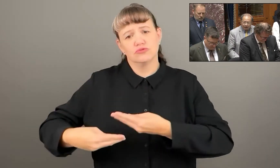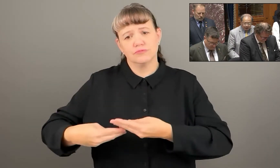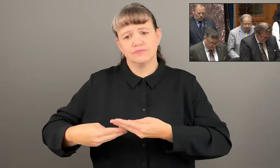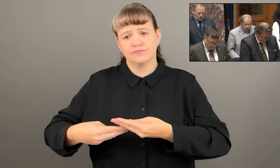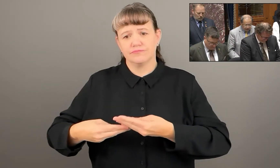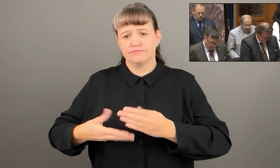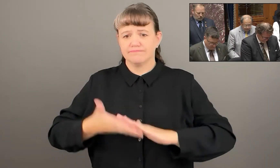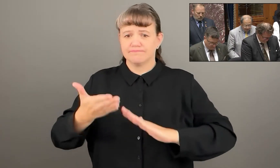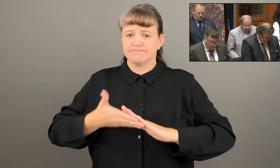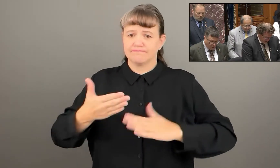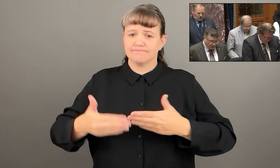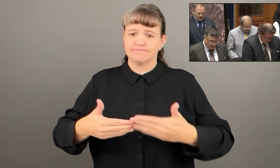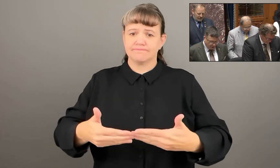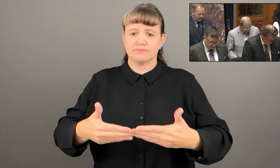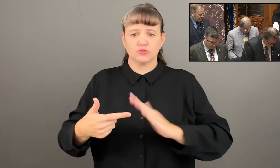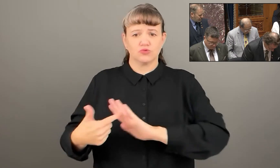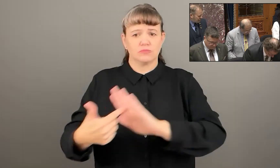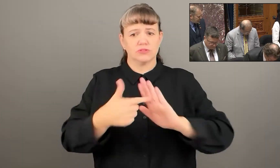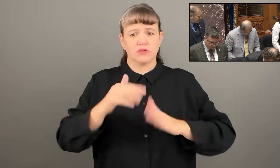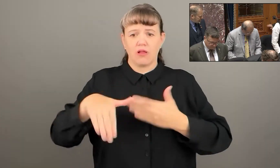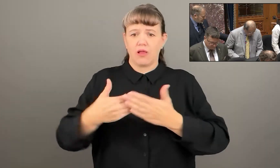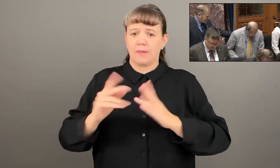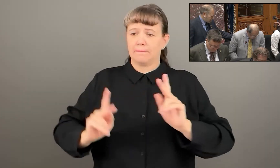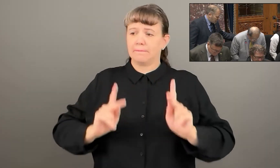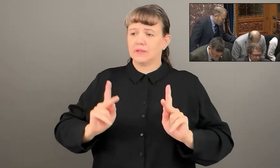pray. Amen. Amen.